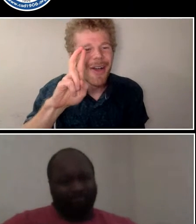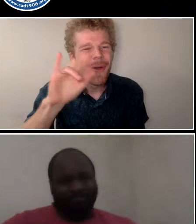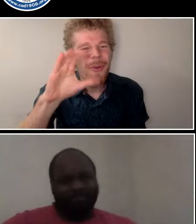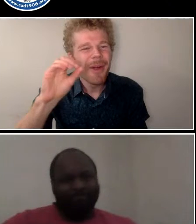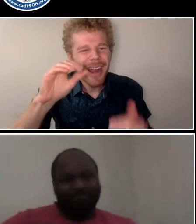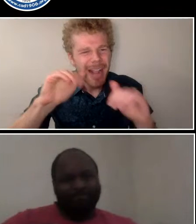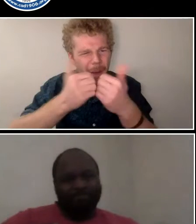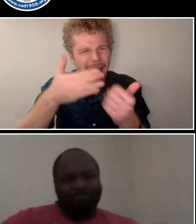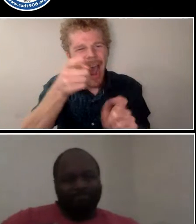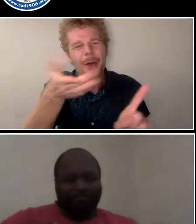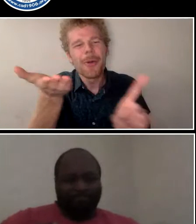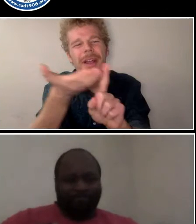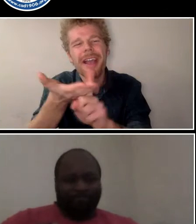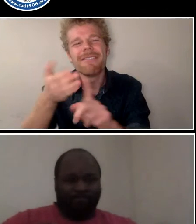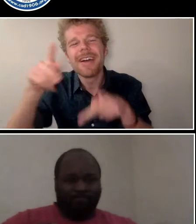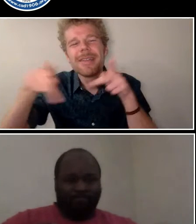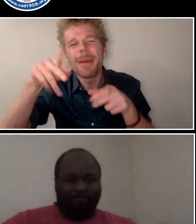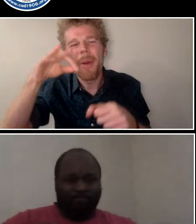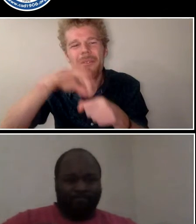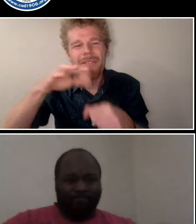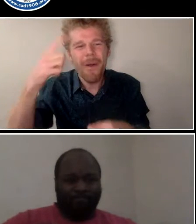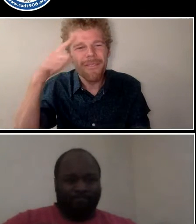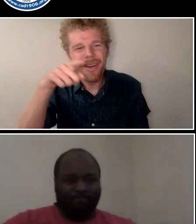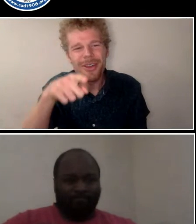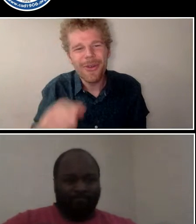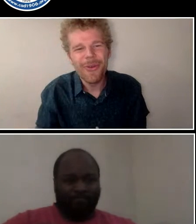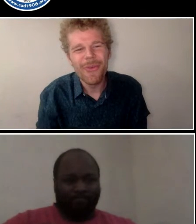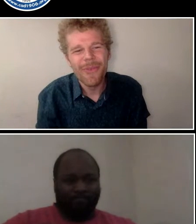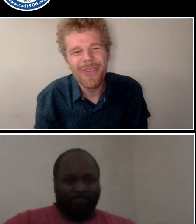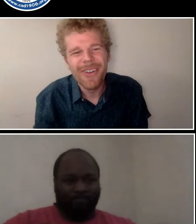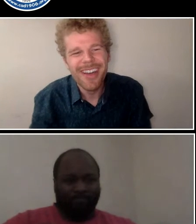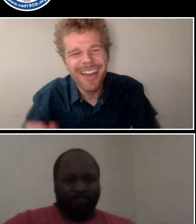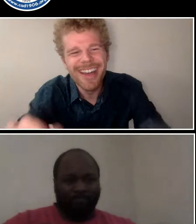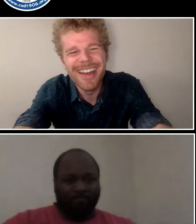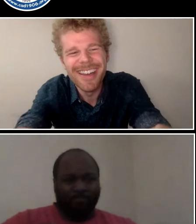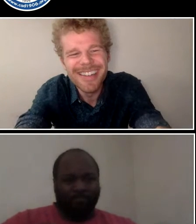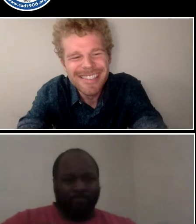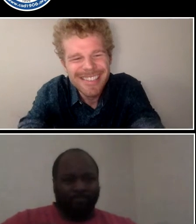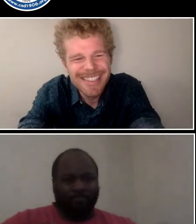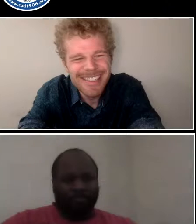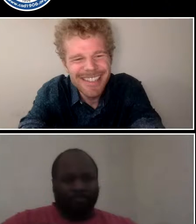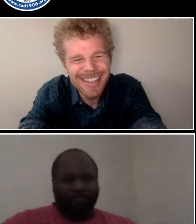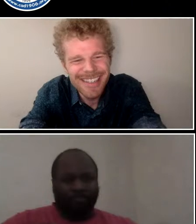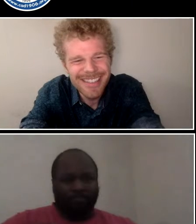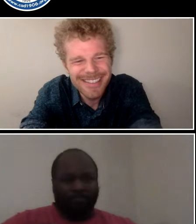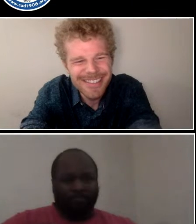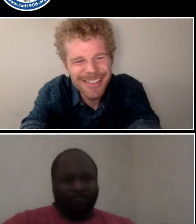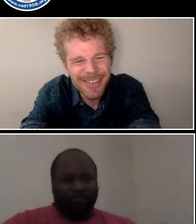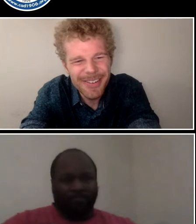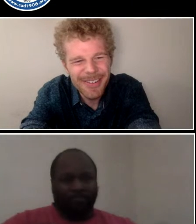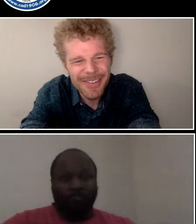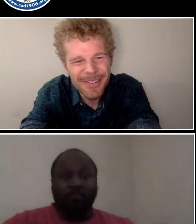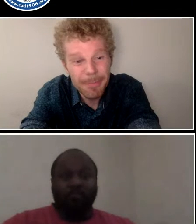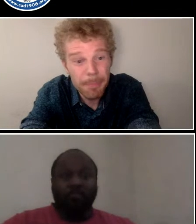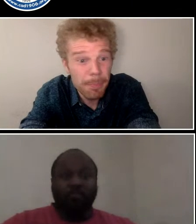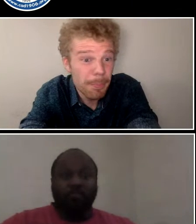other people to vote for me as well. Rico, what did you do to convince other people to vote for you?